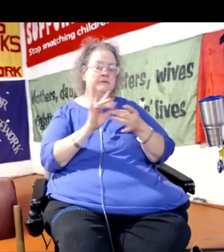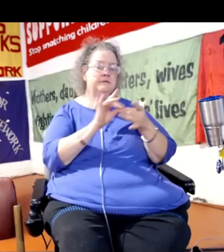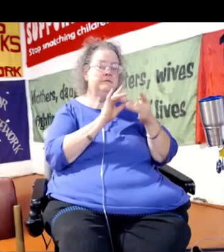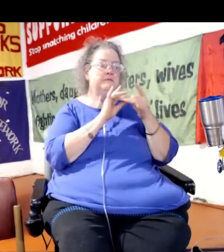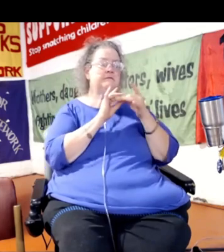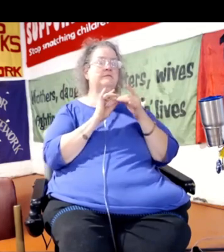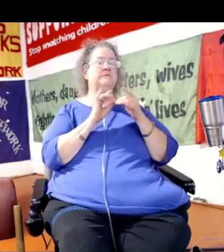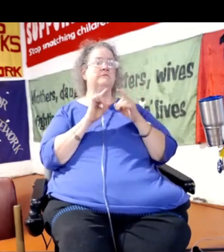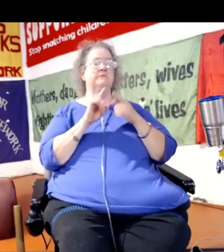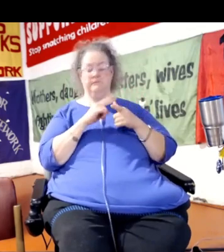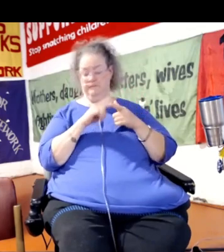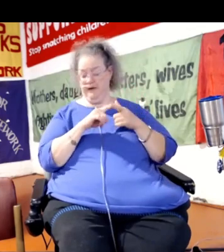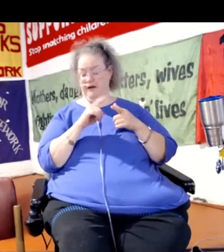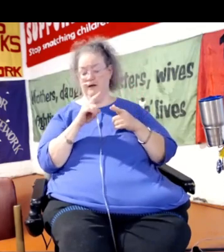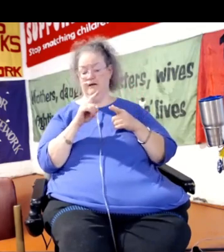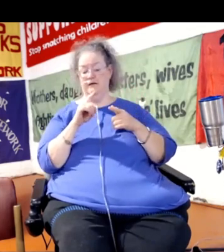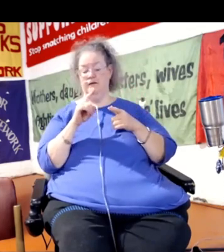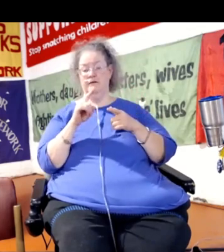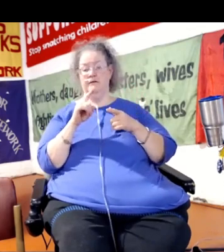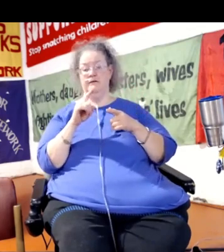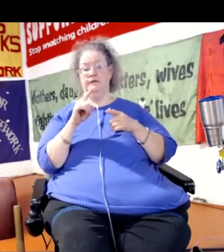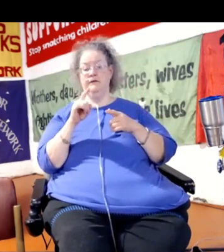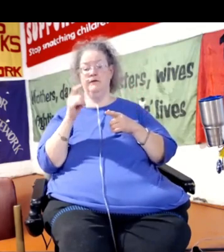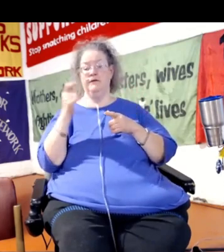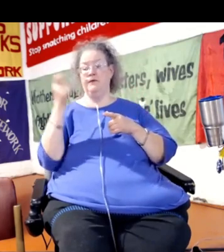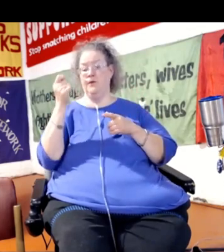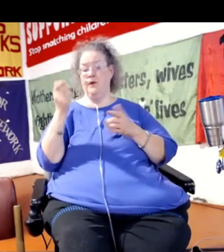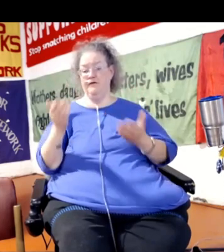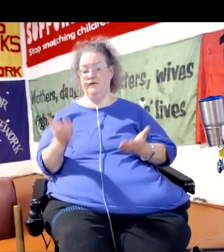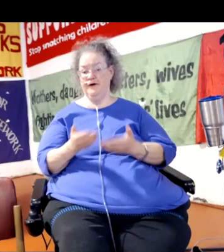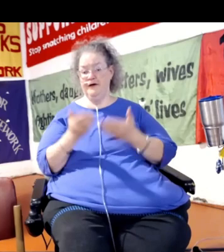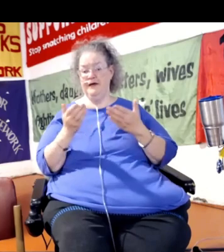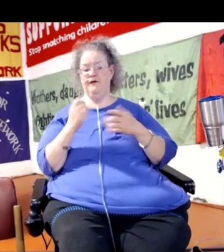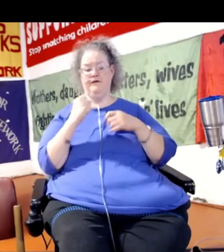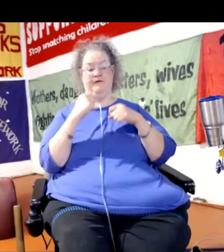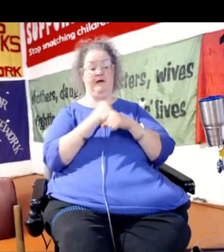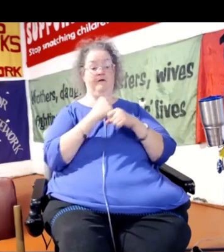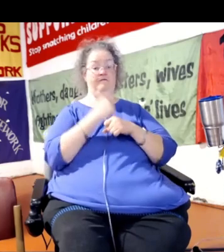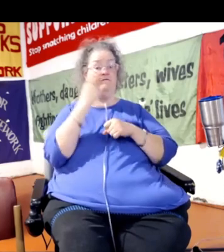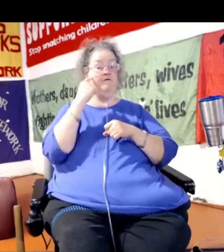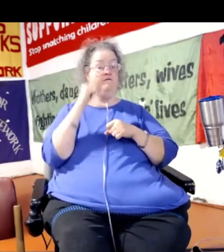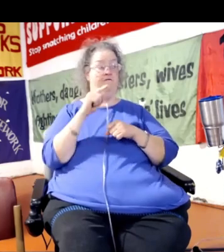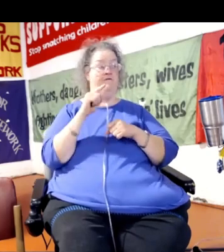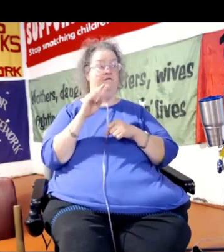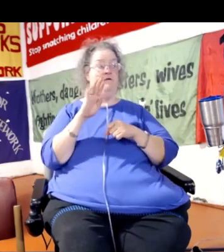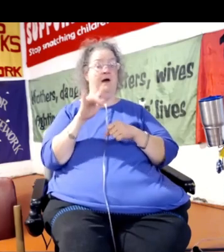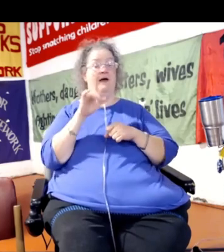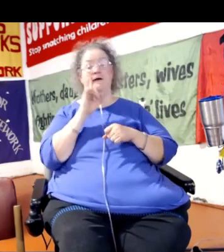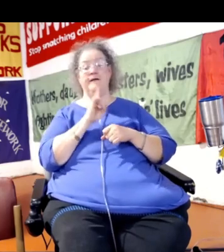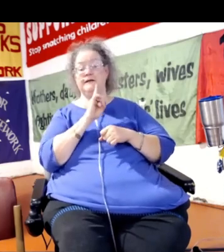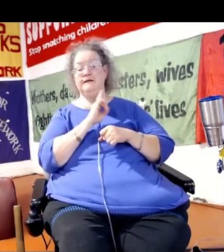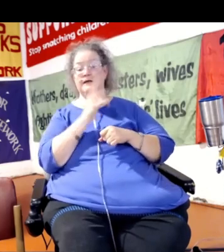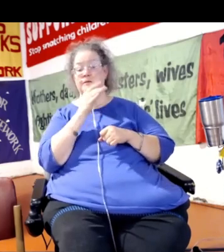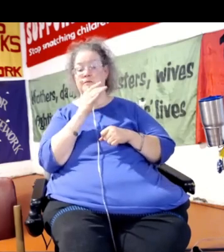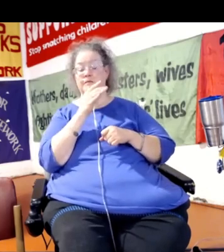wonderful, the welfare here by the, fought for, especially by the single mothers of color